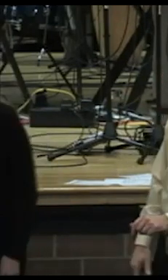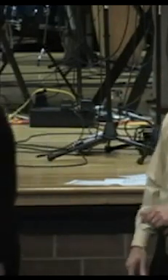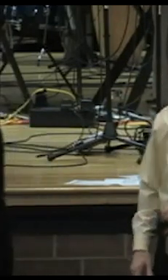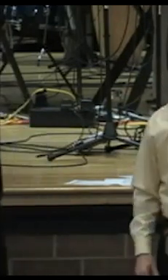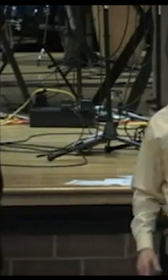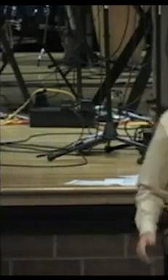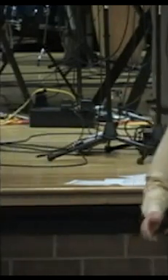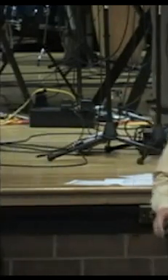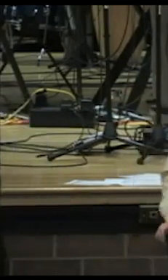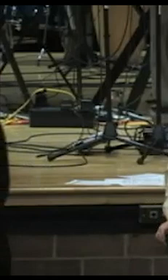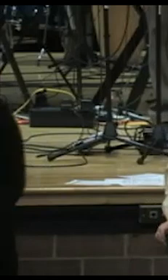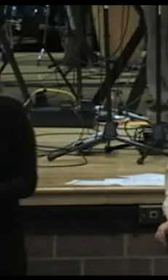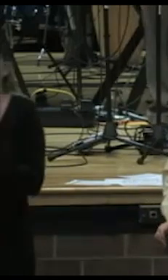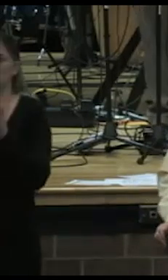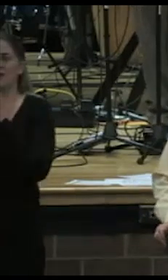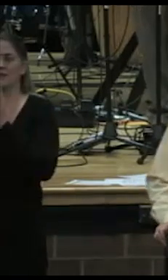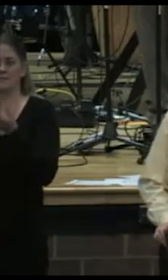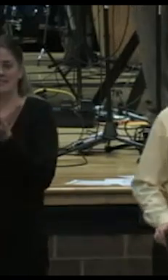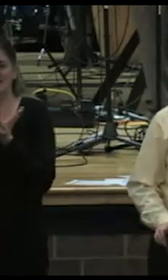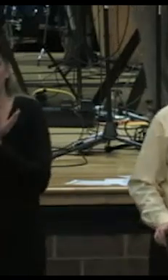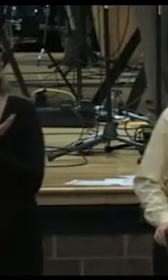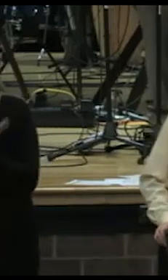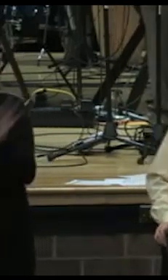Lousy laziness, that's good.